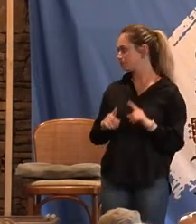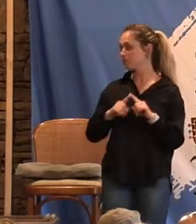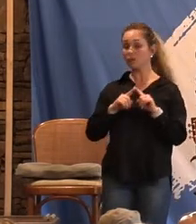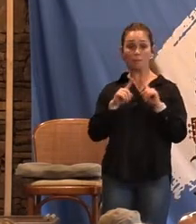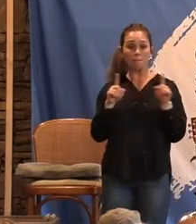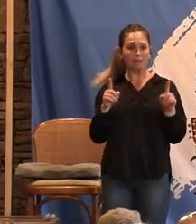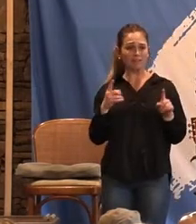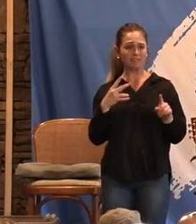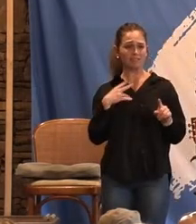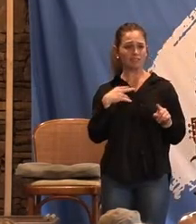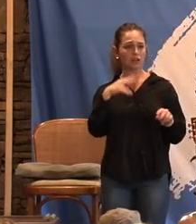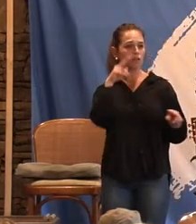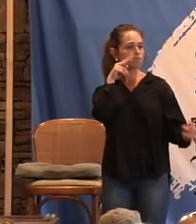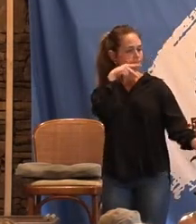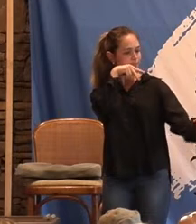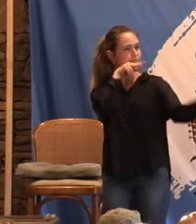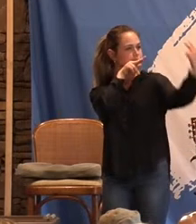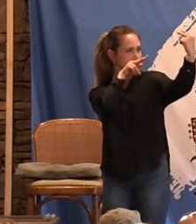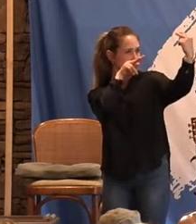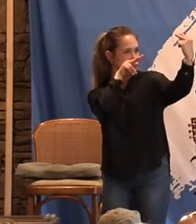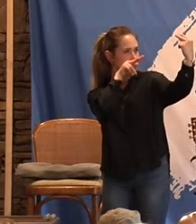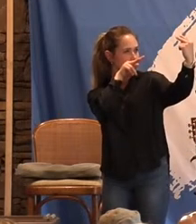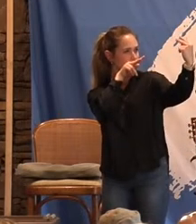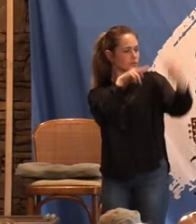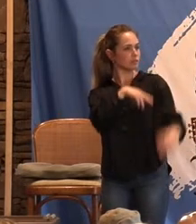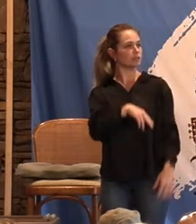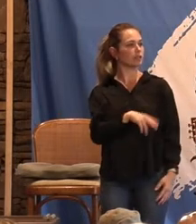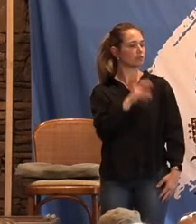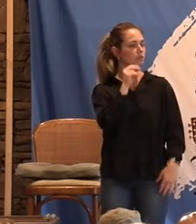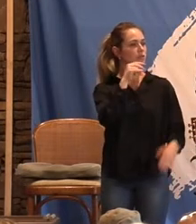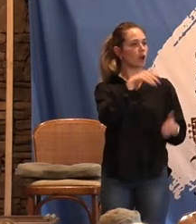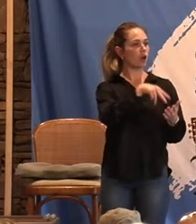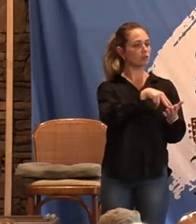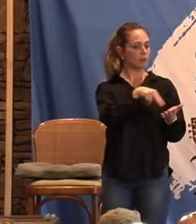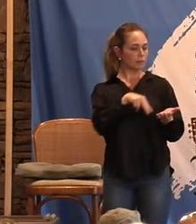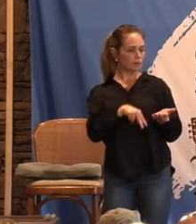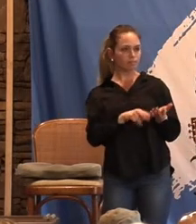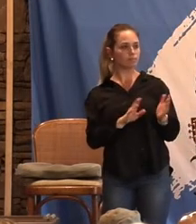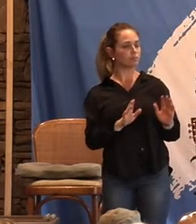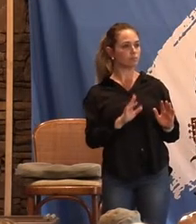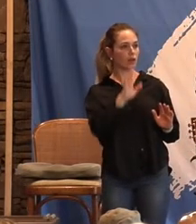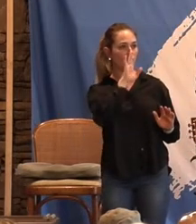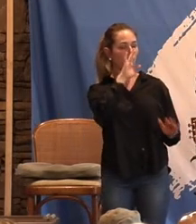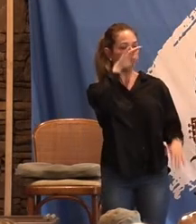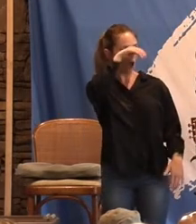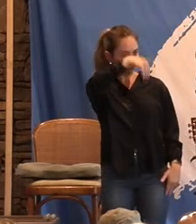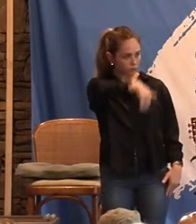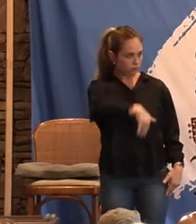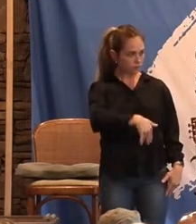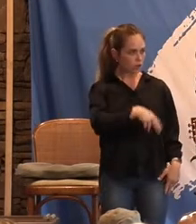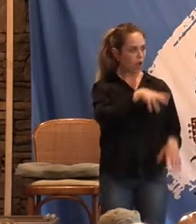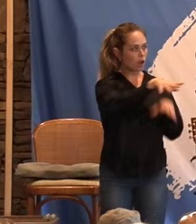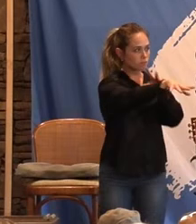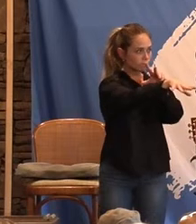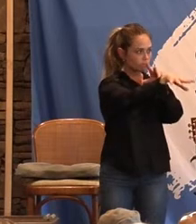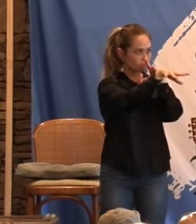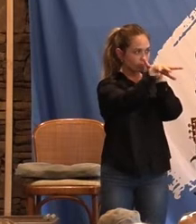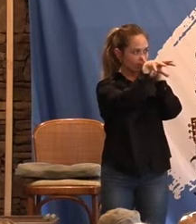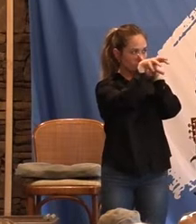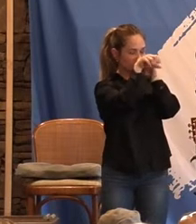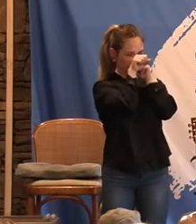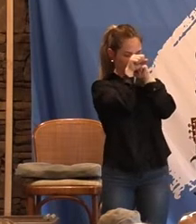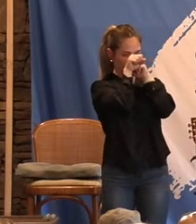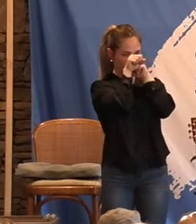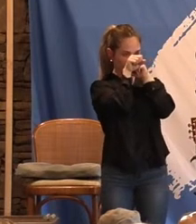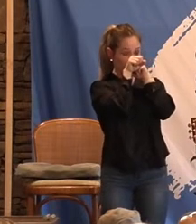Nana kept looking him eye to eye, not backing down. The elephant got his trunk, and he souped up